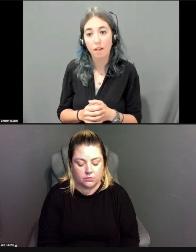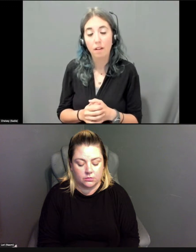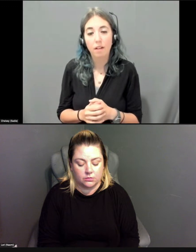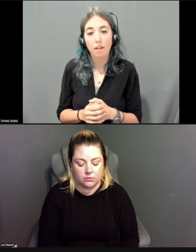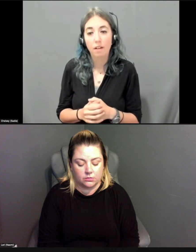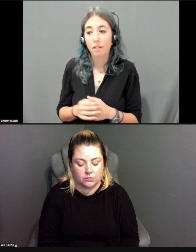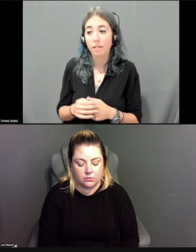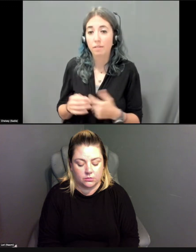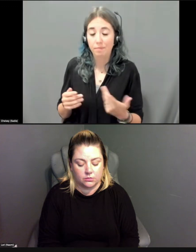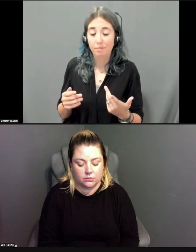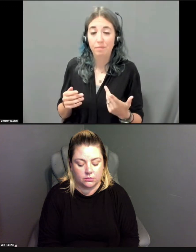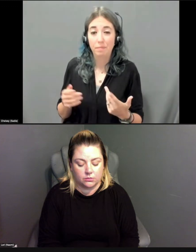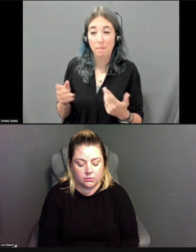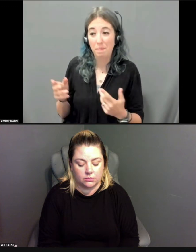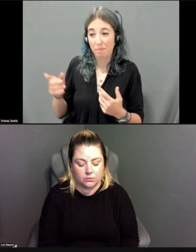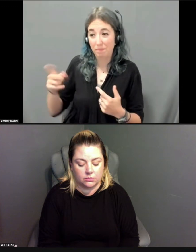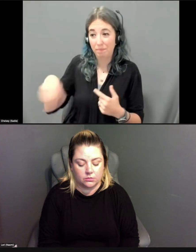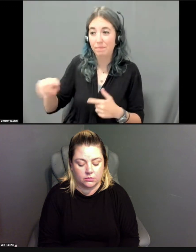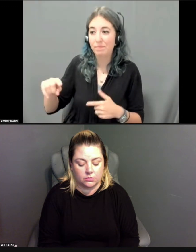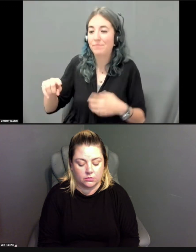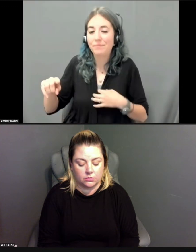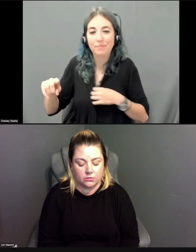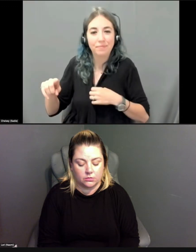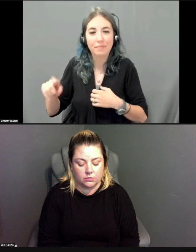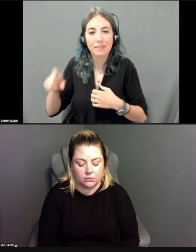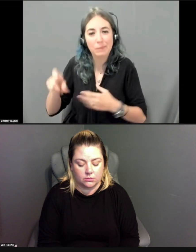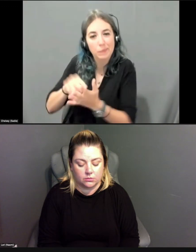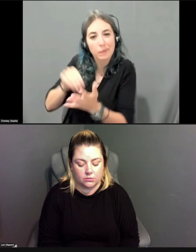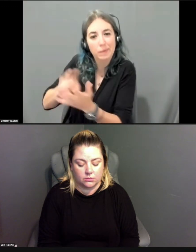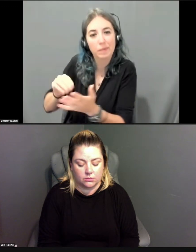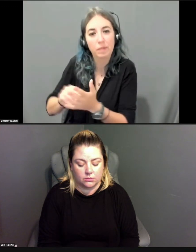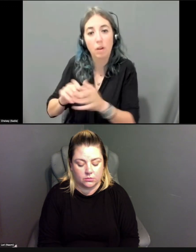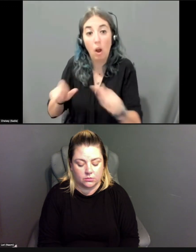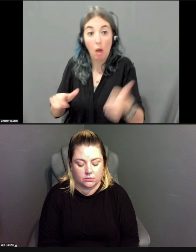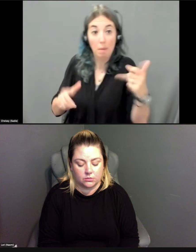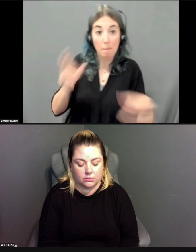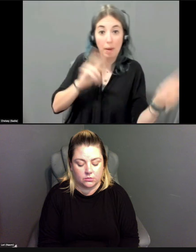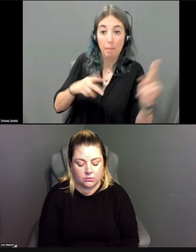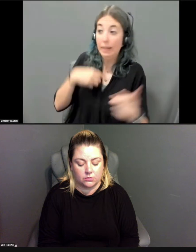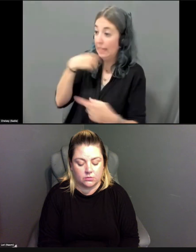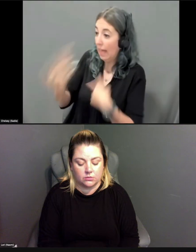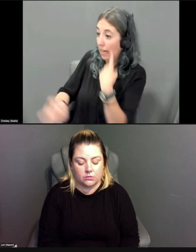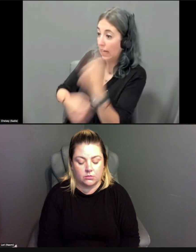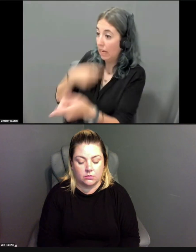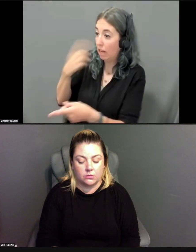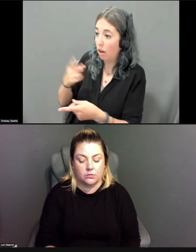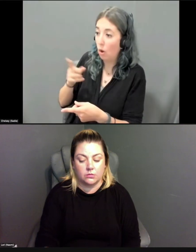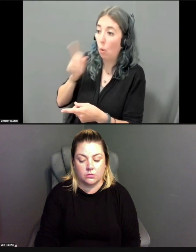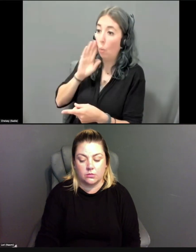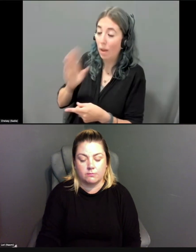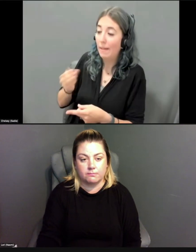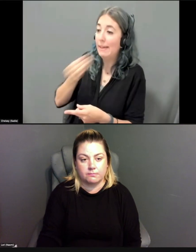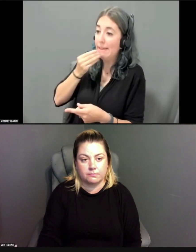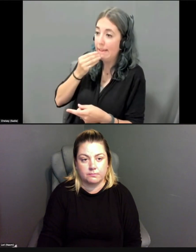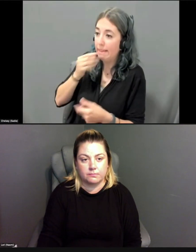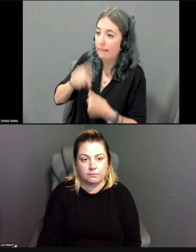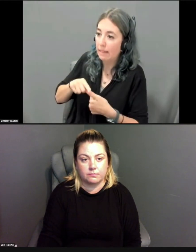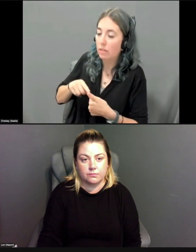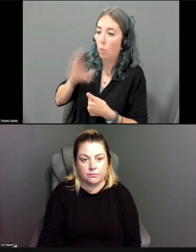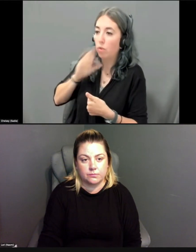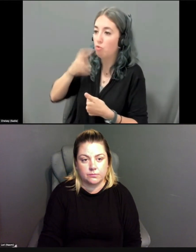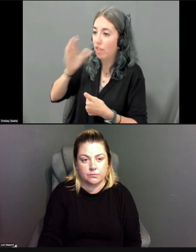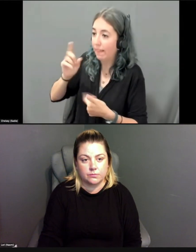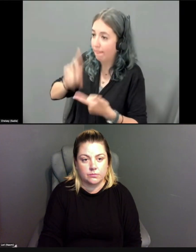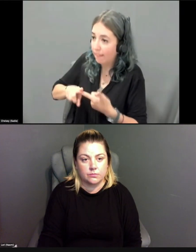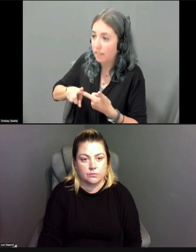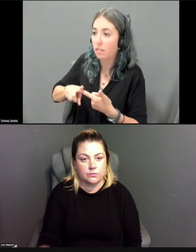control what we eat and what we drink and when we eat and all of that stuff. Yeah, and we even see